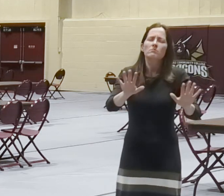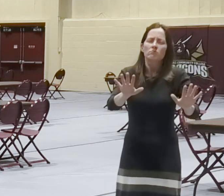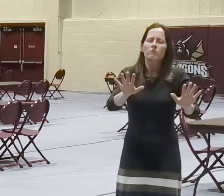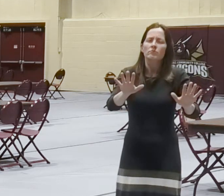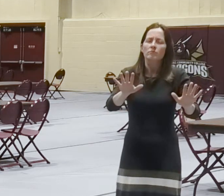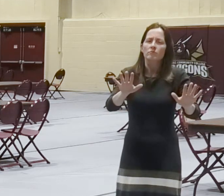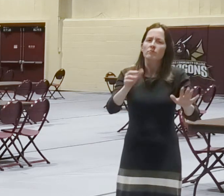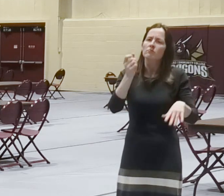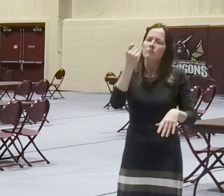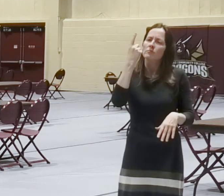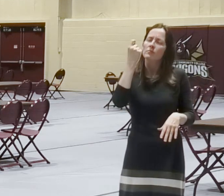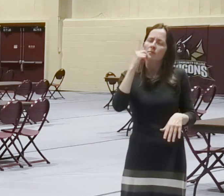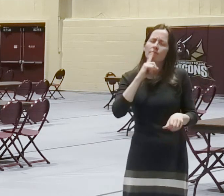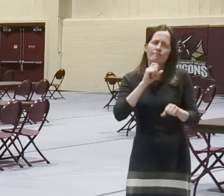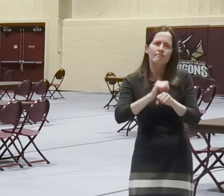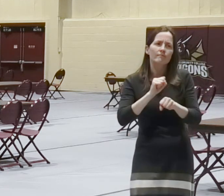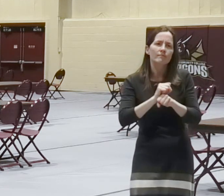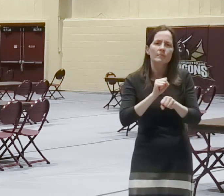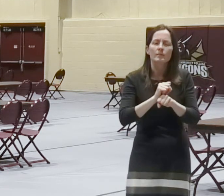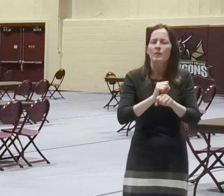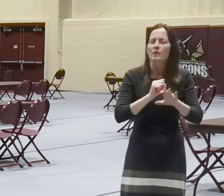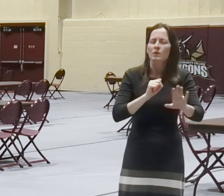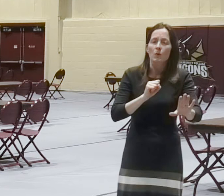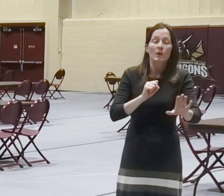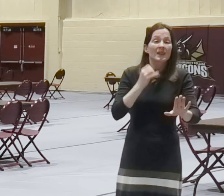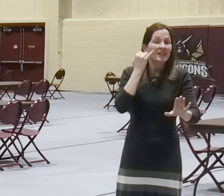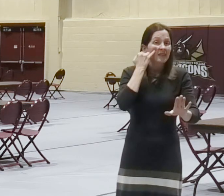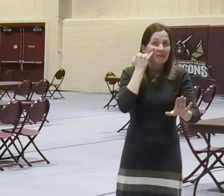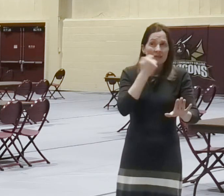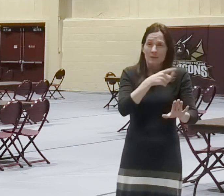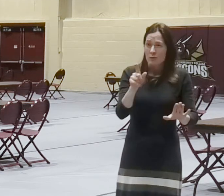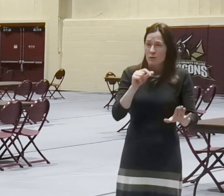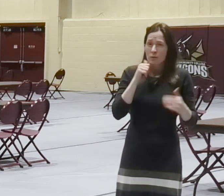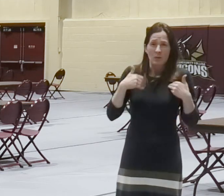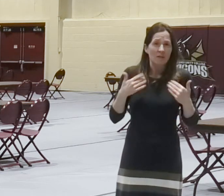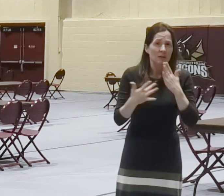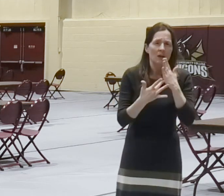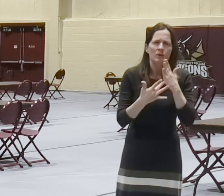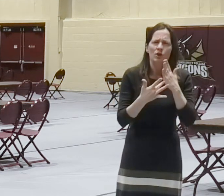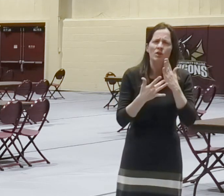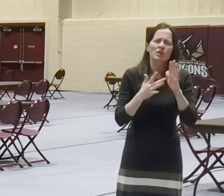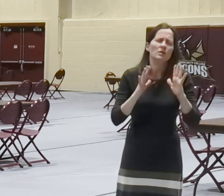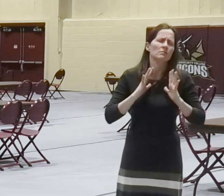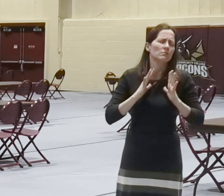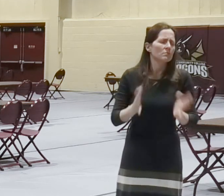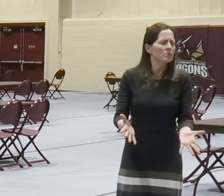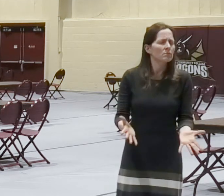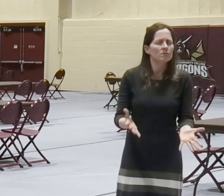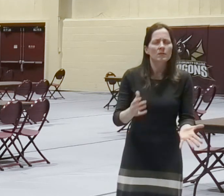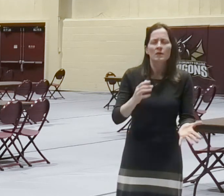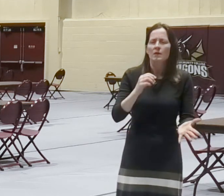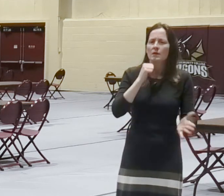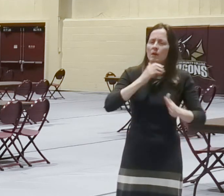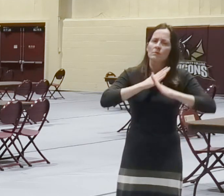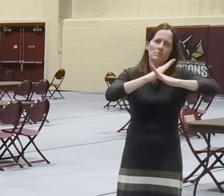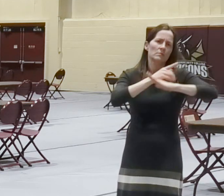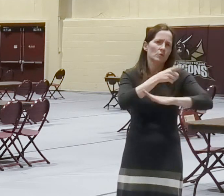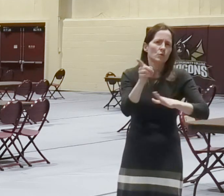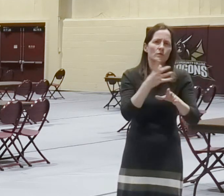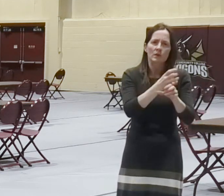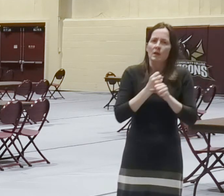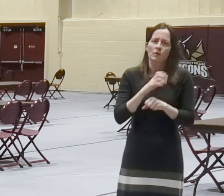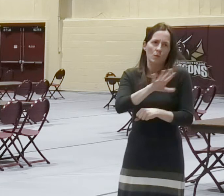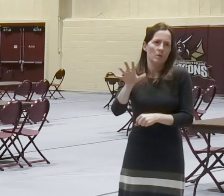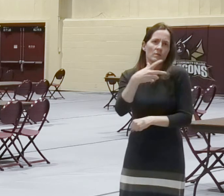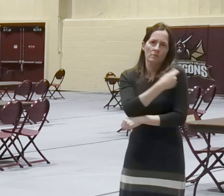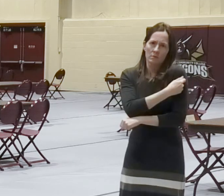you that this will not be a barrier to you in receiving the vaccination or in getting the answers